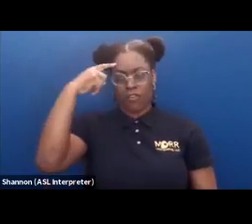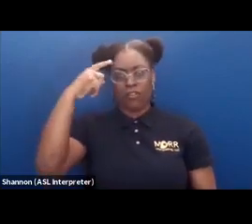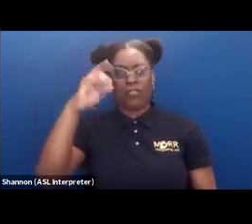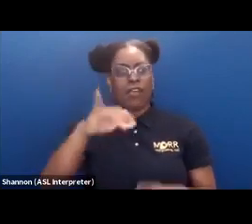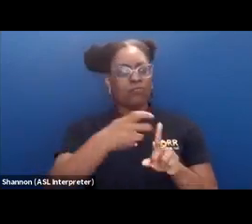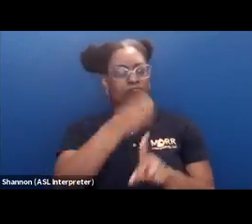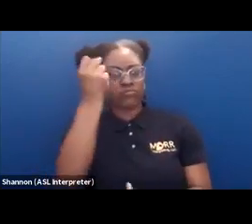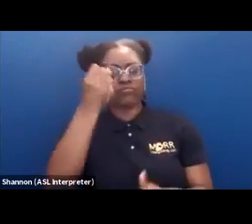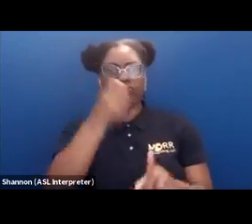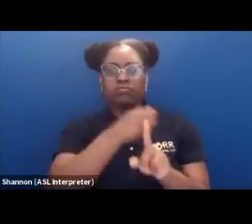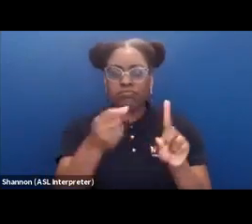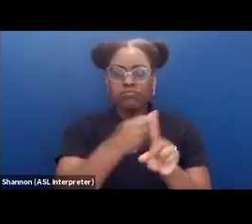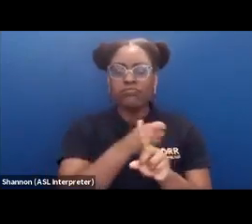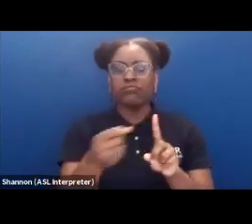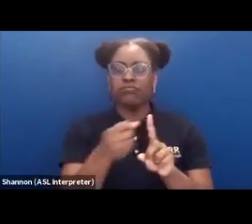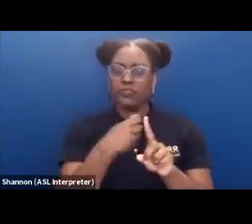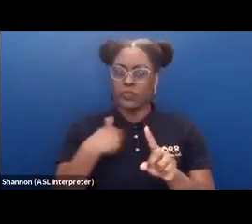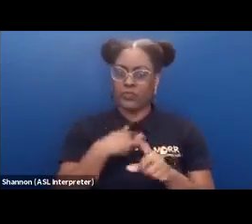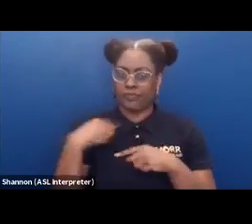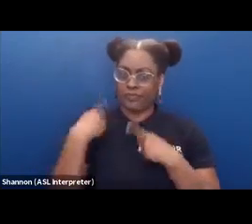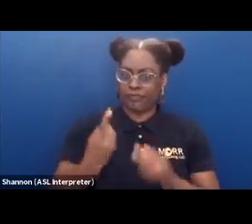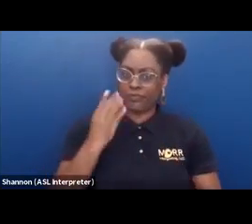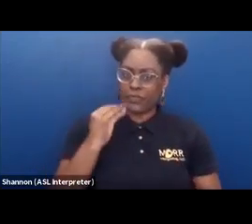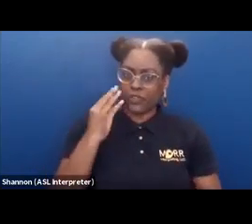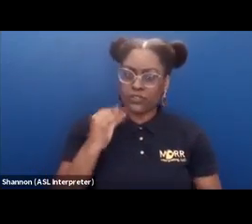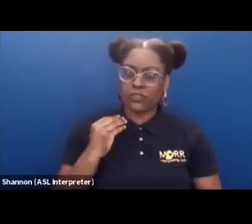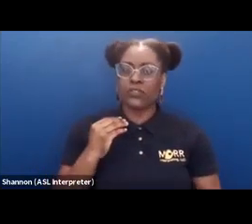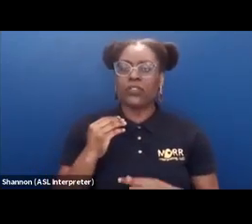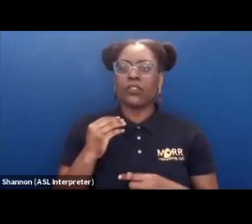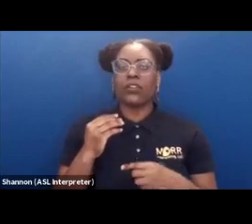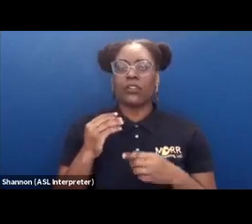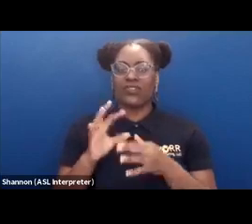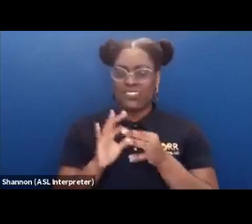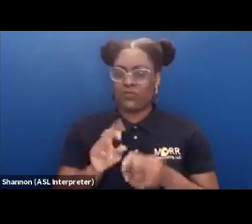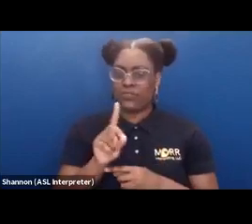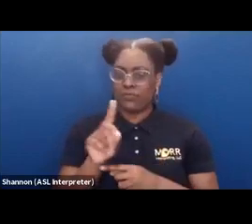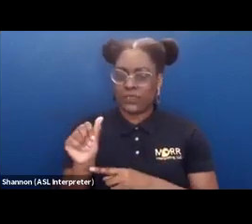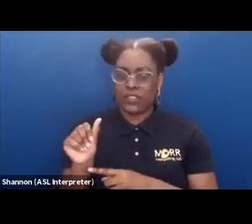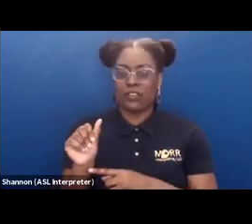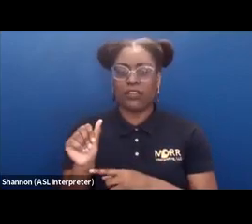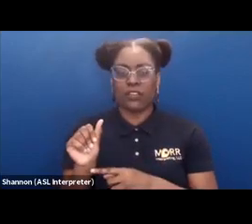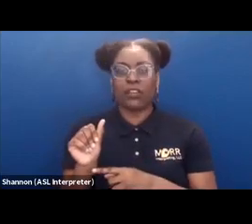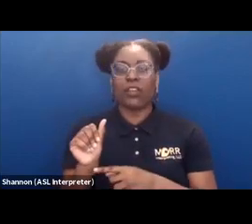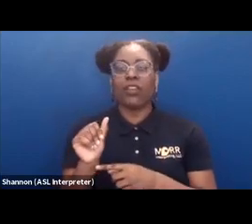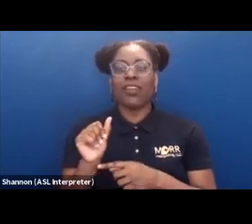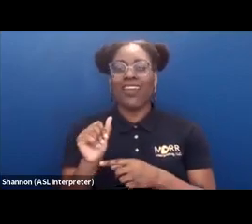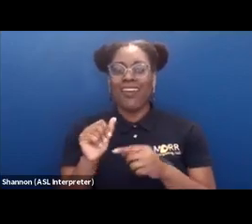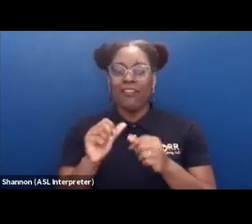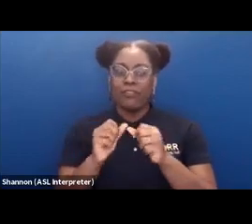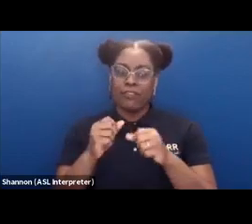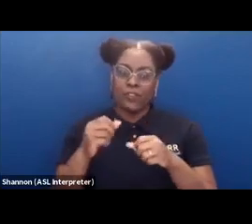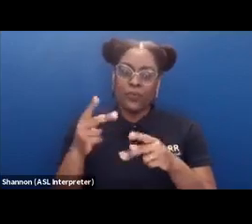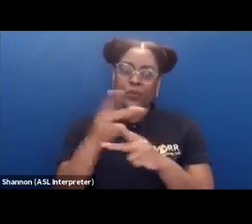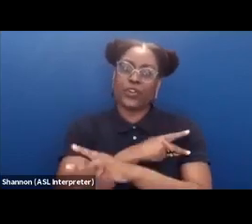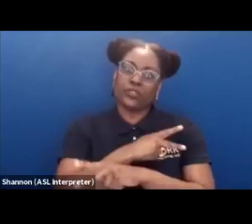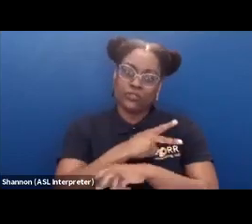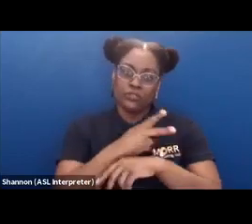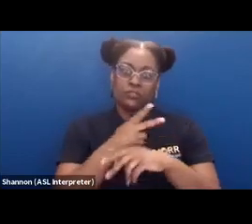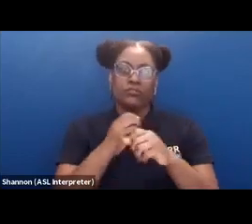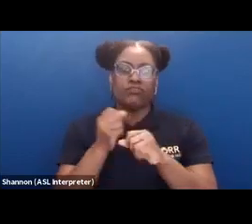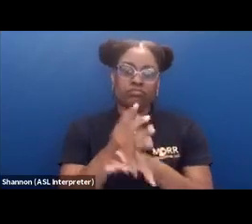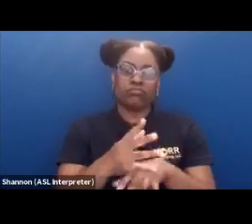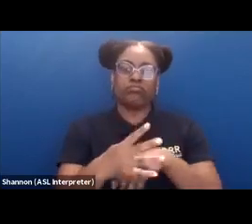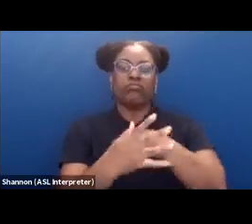violence, and disability are also a cause and consequence of impoverishment. These are